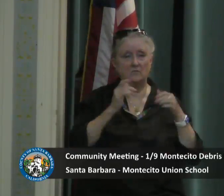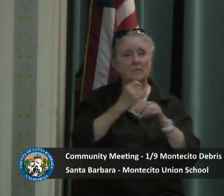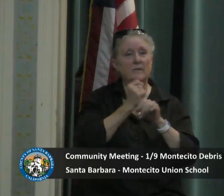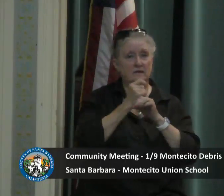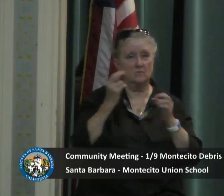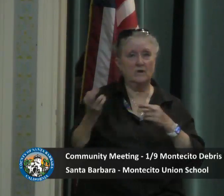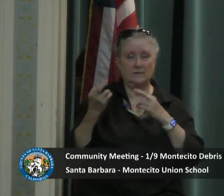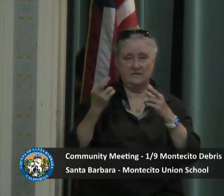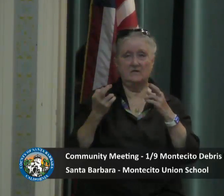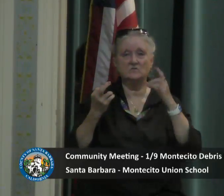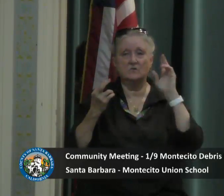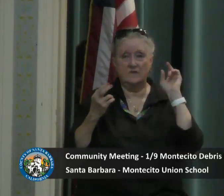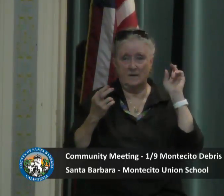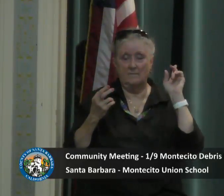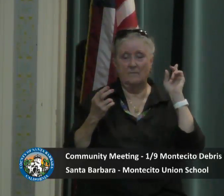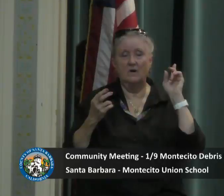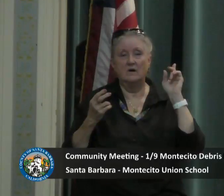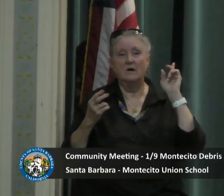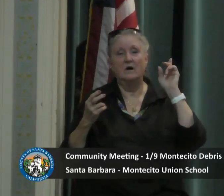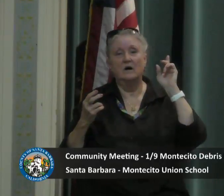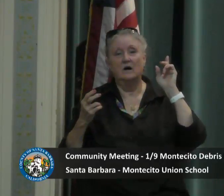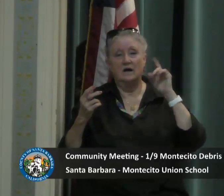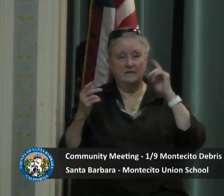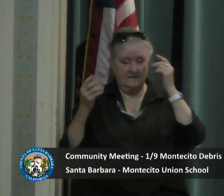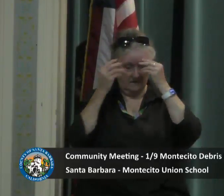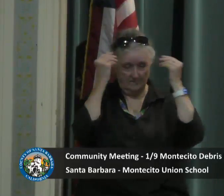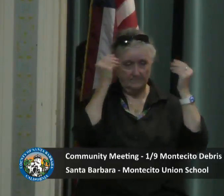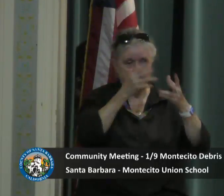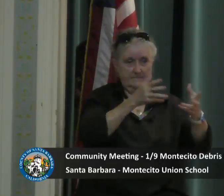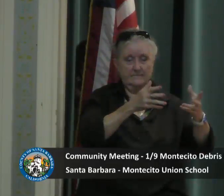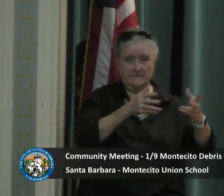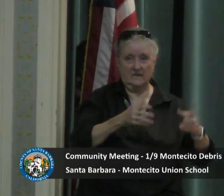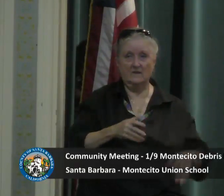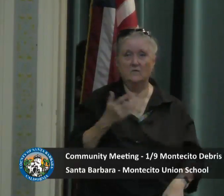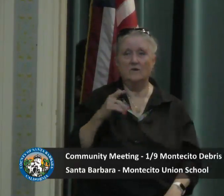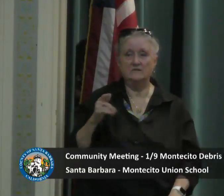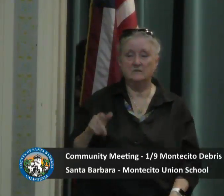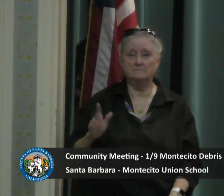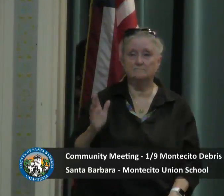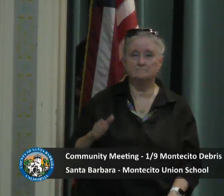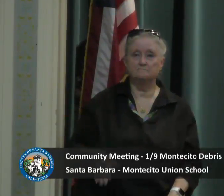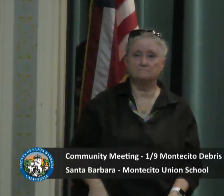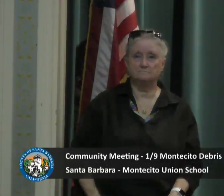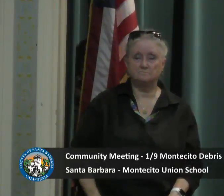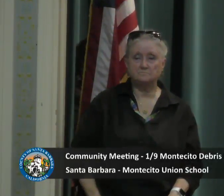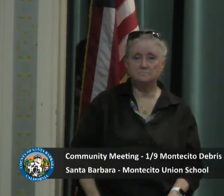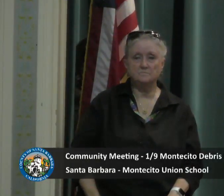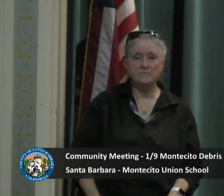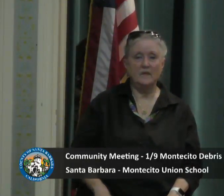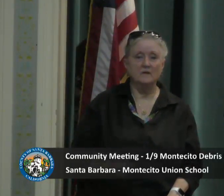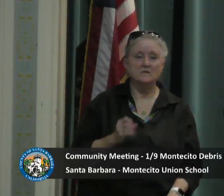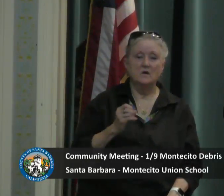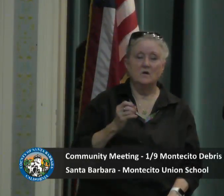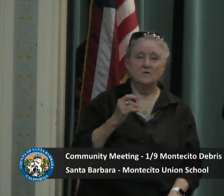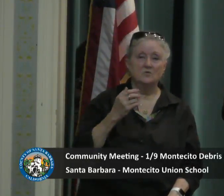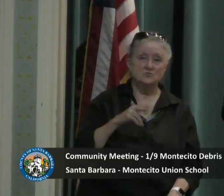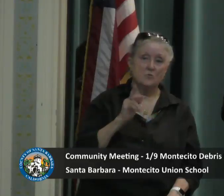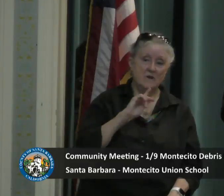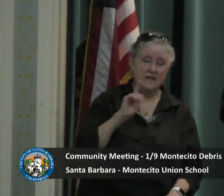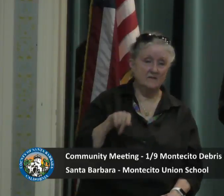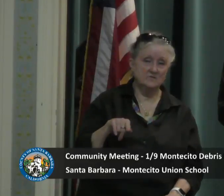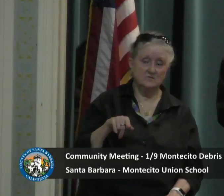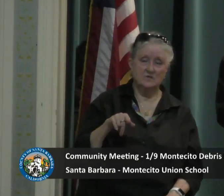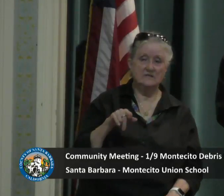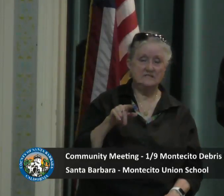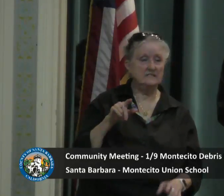making recommendations to them on and informing them of what's going to be occurring in the future. So the short answer is